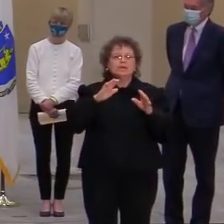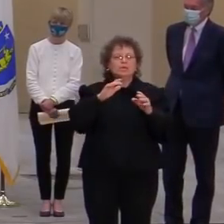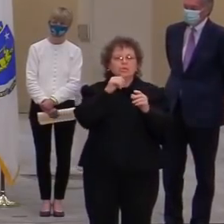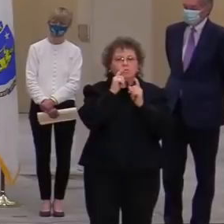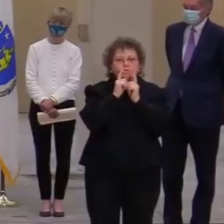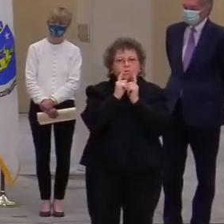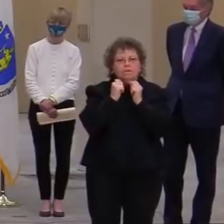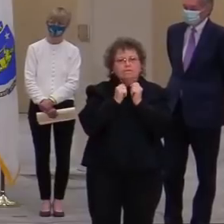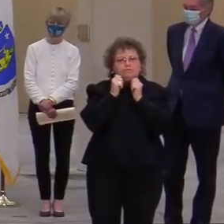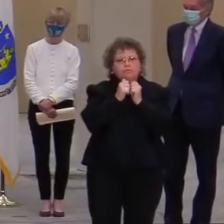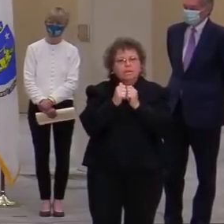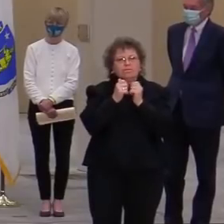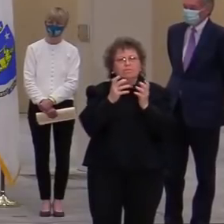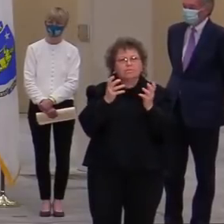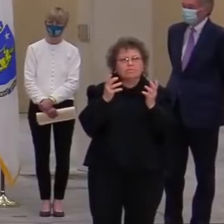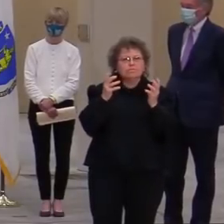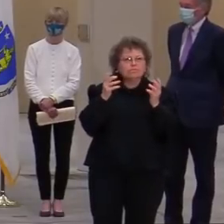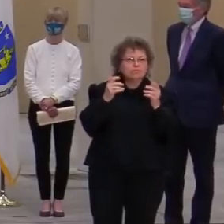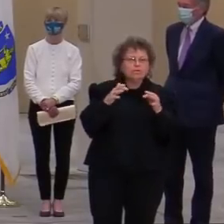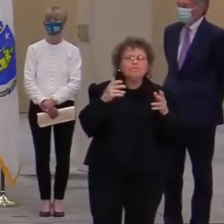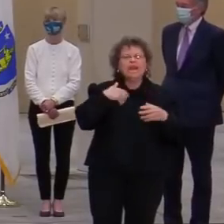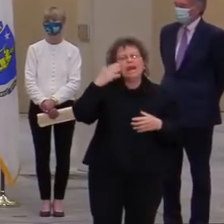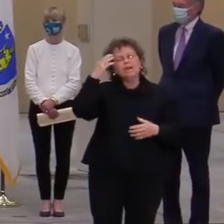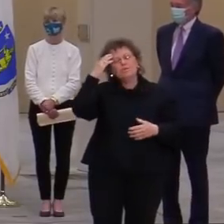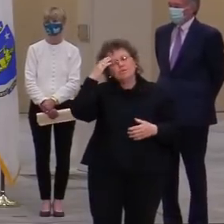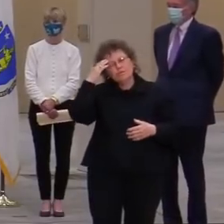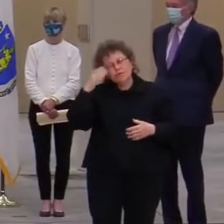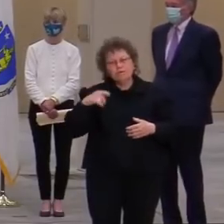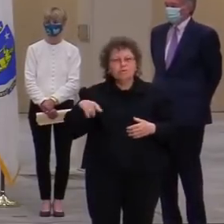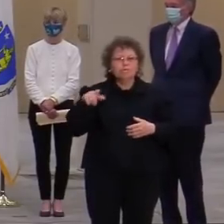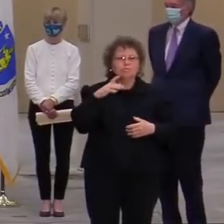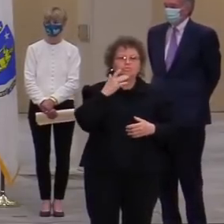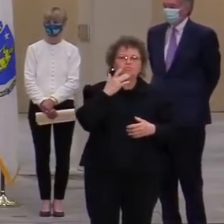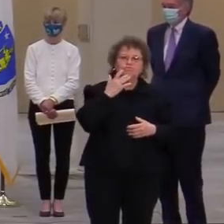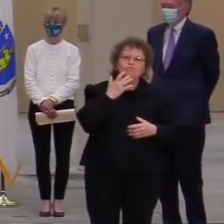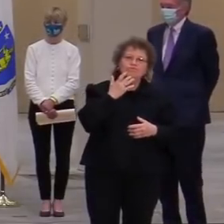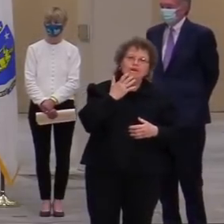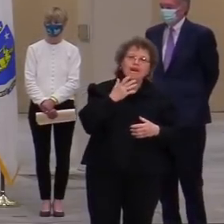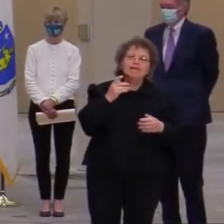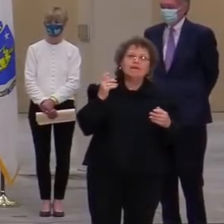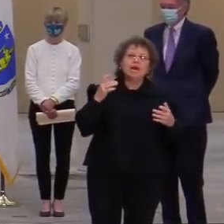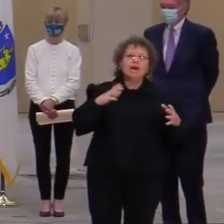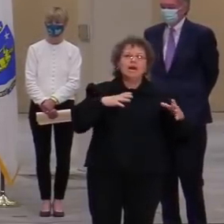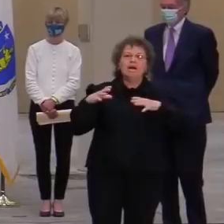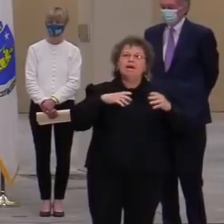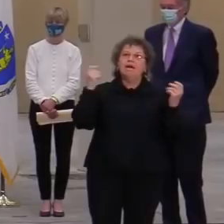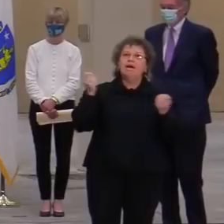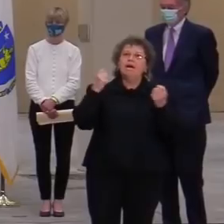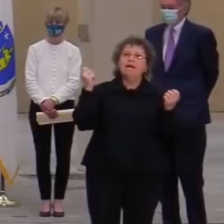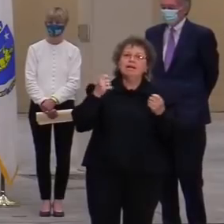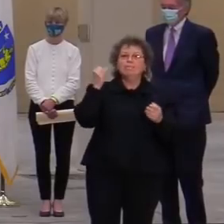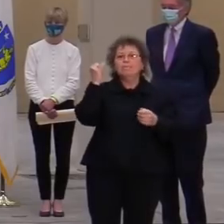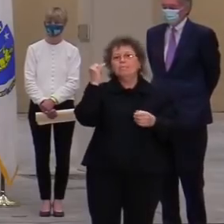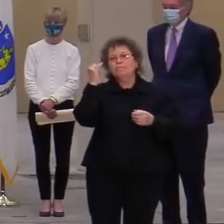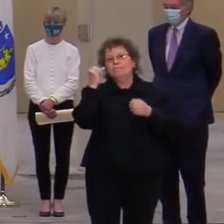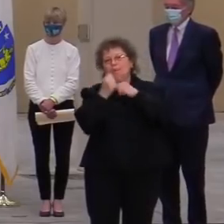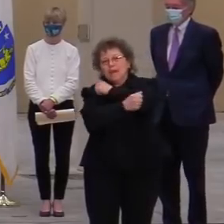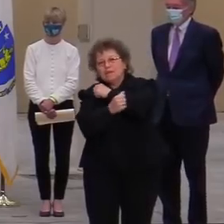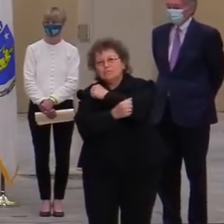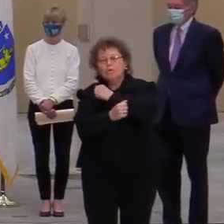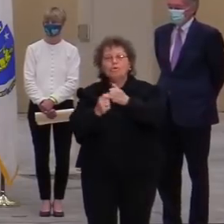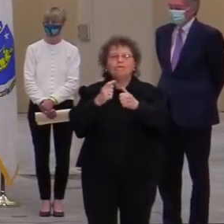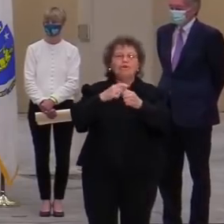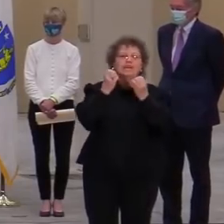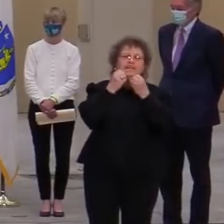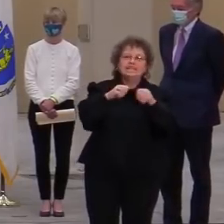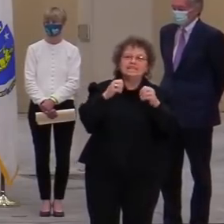incredibly demoralizing, that we'd much rather be spending our holidays, especially these holidays, Passover and Easter, which are